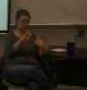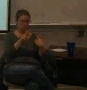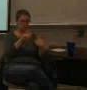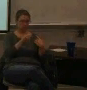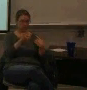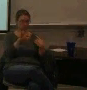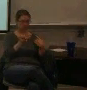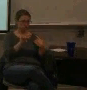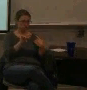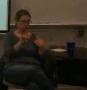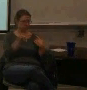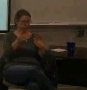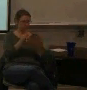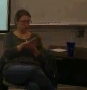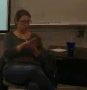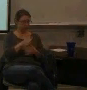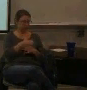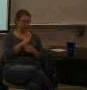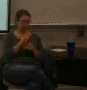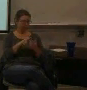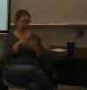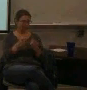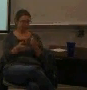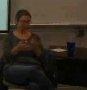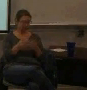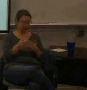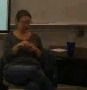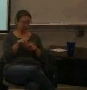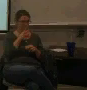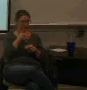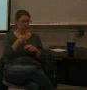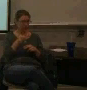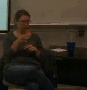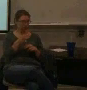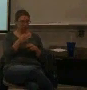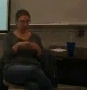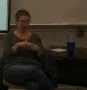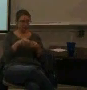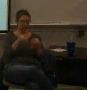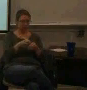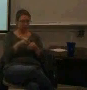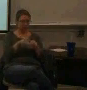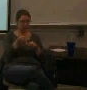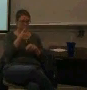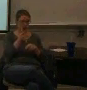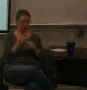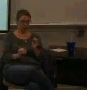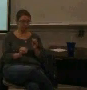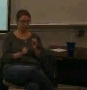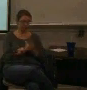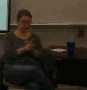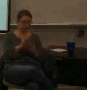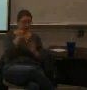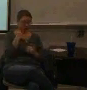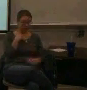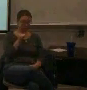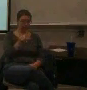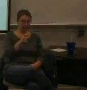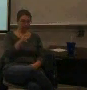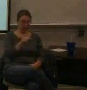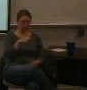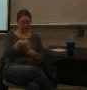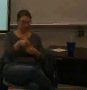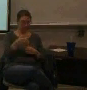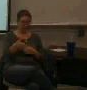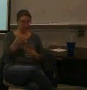nice desiccation-resistant eggs. You throw them in salty water and they pop out and go around. If you got algae in there, they'll live for a while, maybe even have